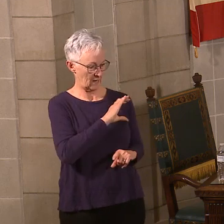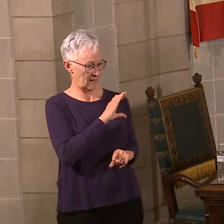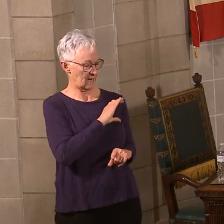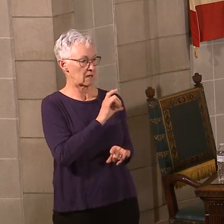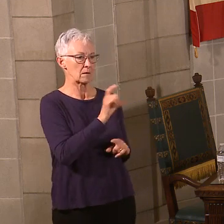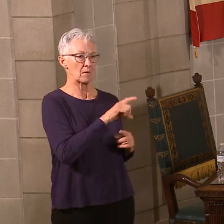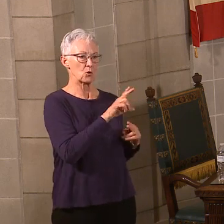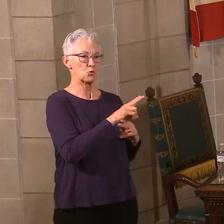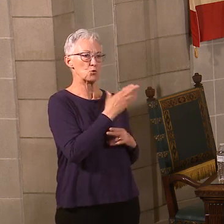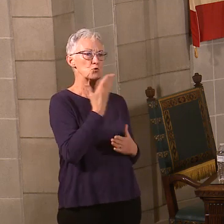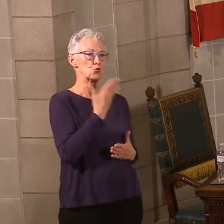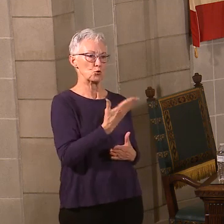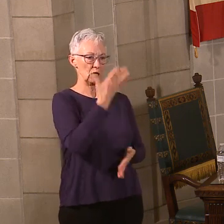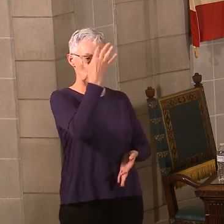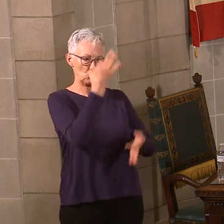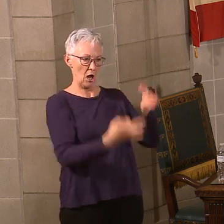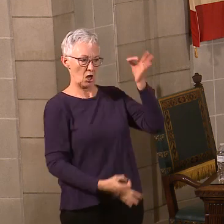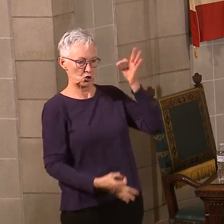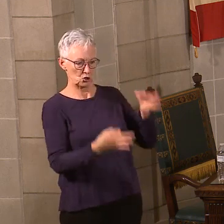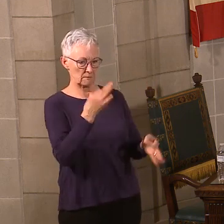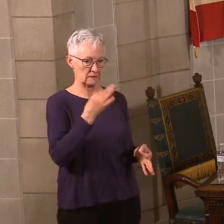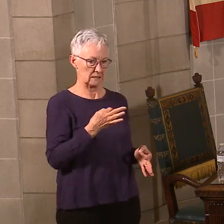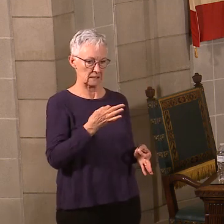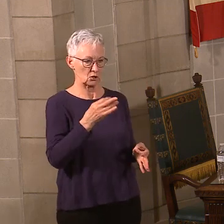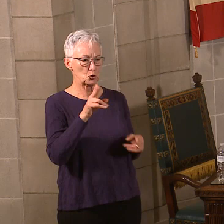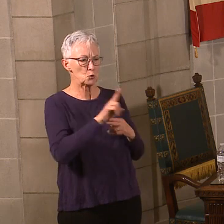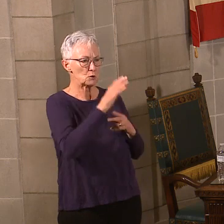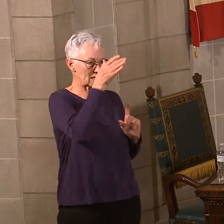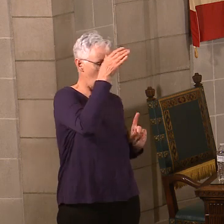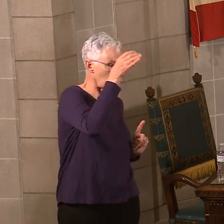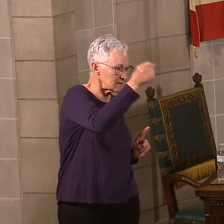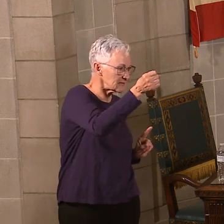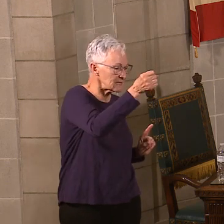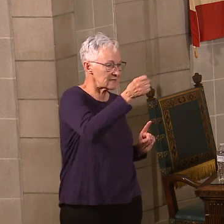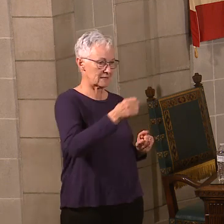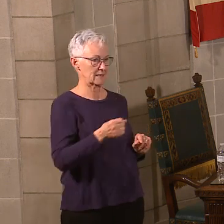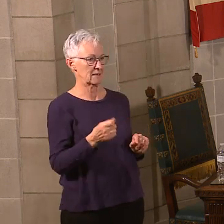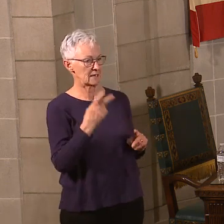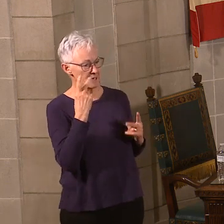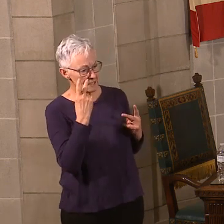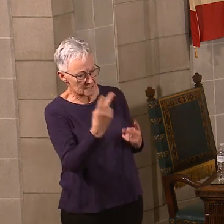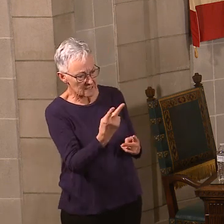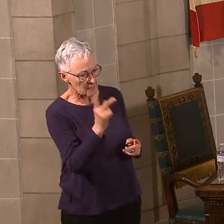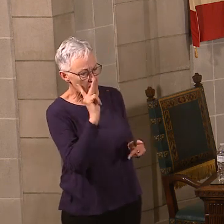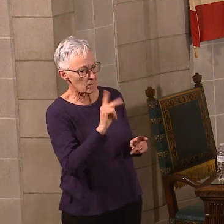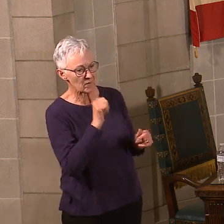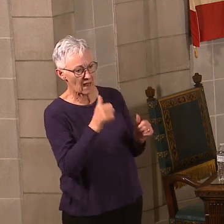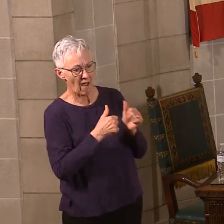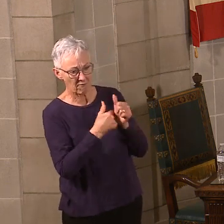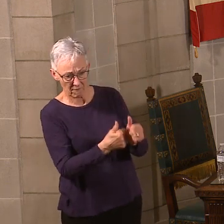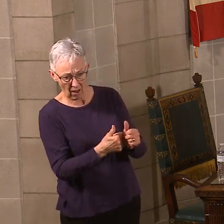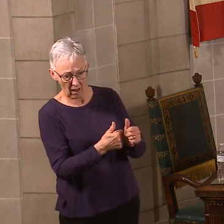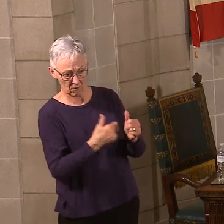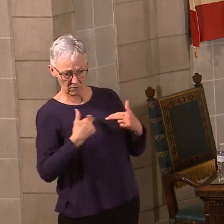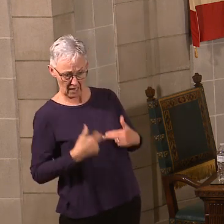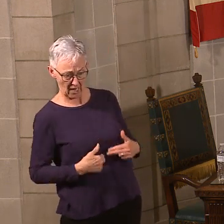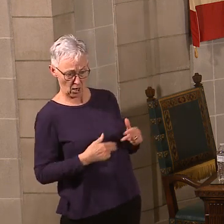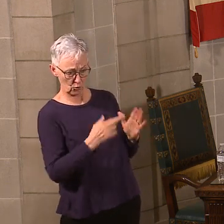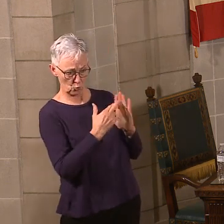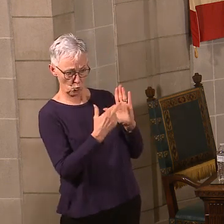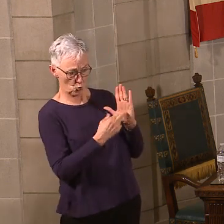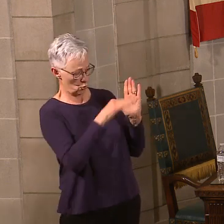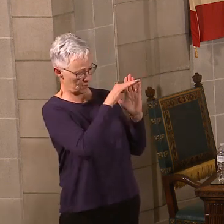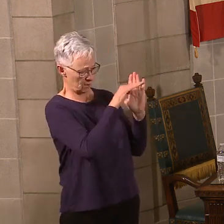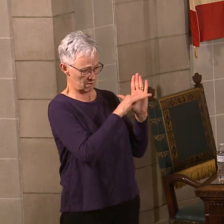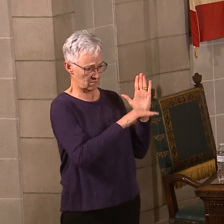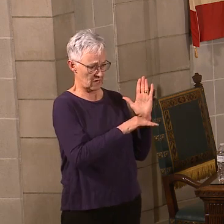that's what we want people to do, is use good judgment, use common sense. You know, when we have reached out to businesses, and the mayor of Omaha has done a great job of